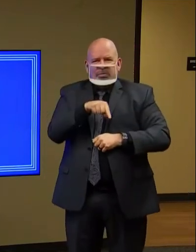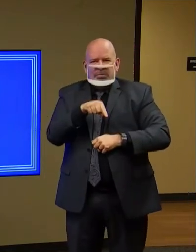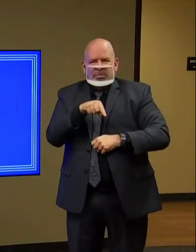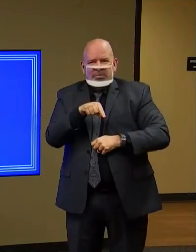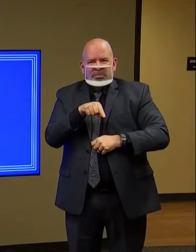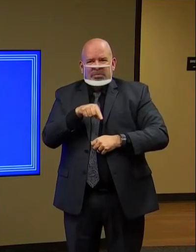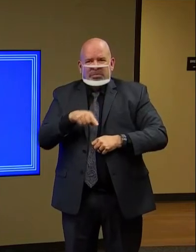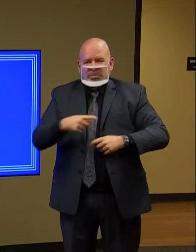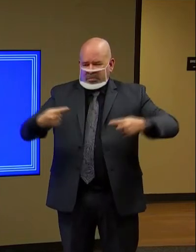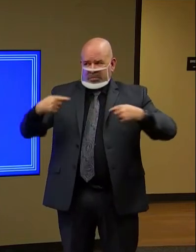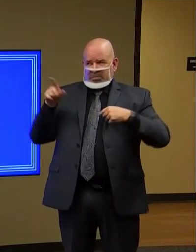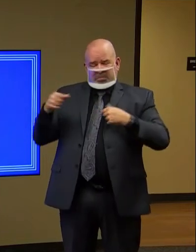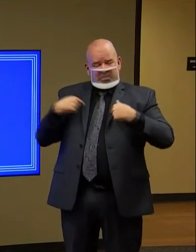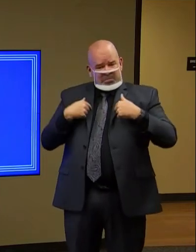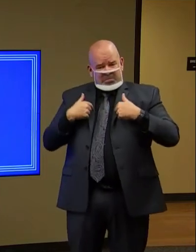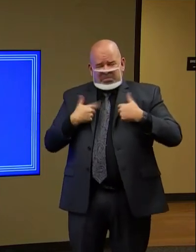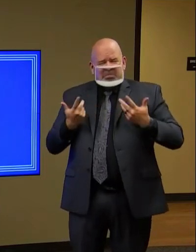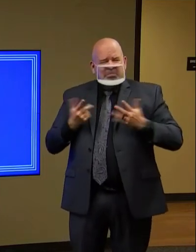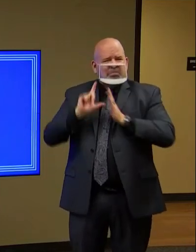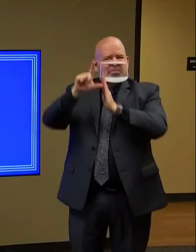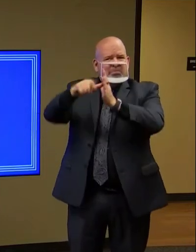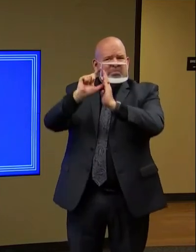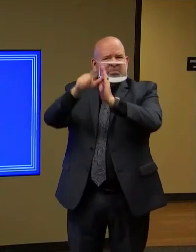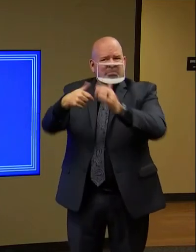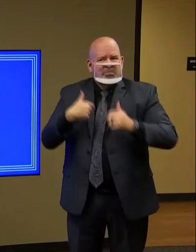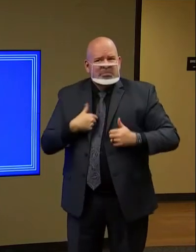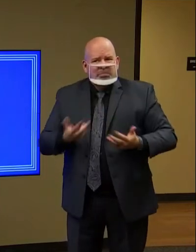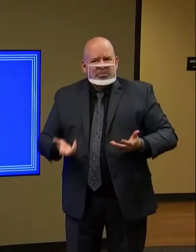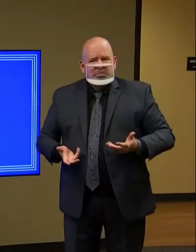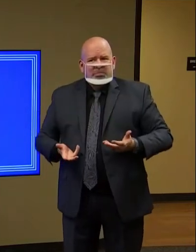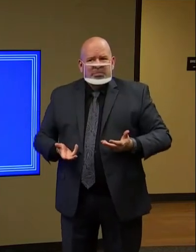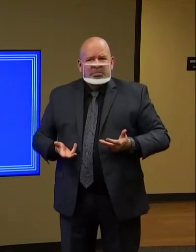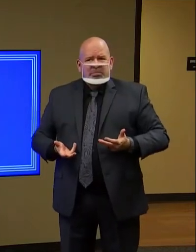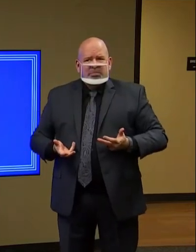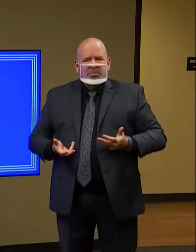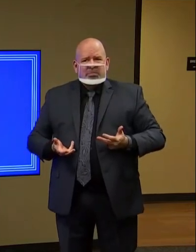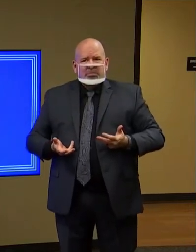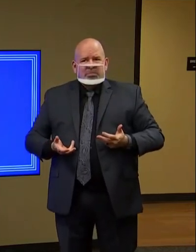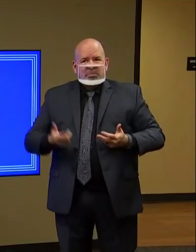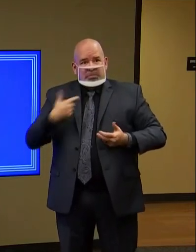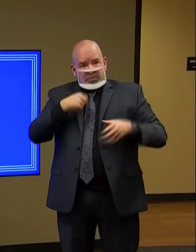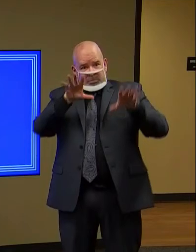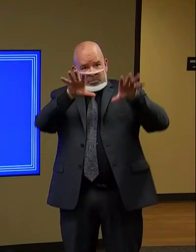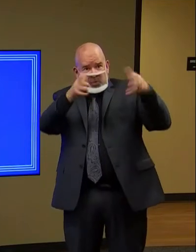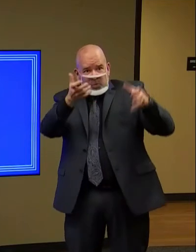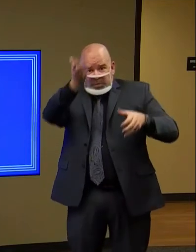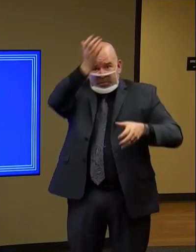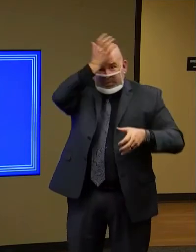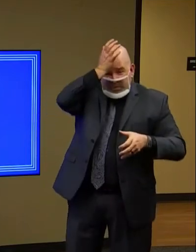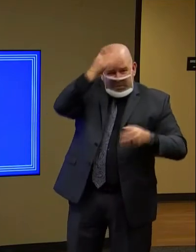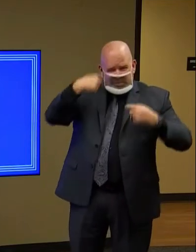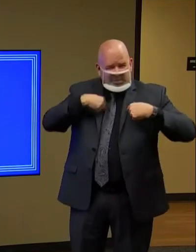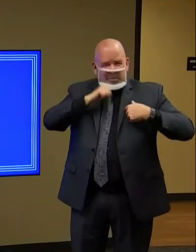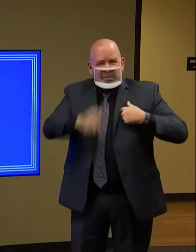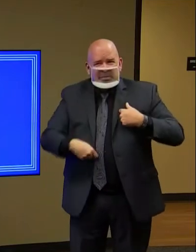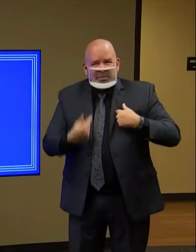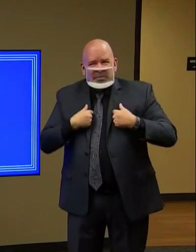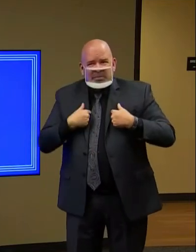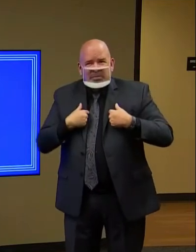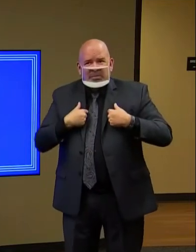the vaccine because I'm not yet eligible in the tiers to do so, I will take the